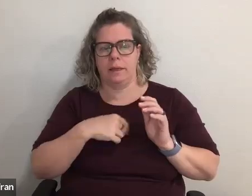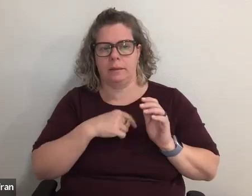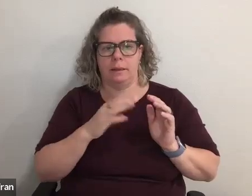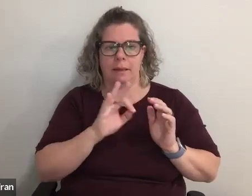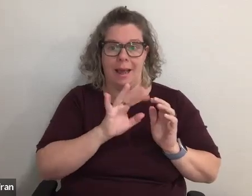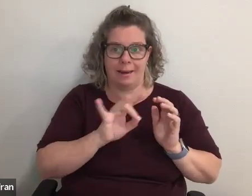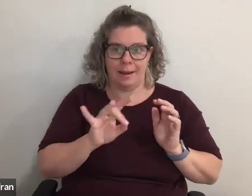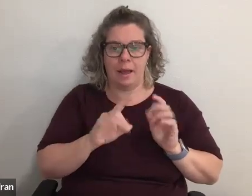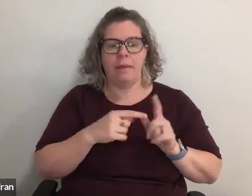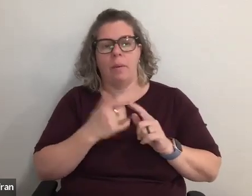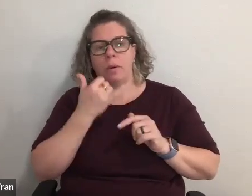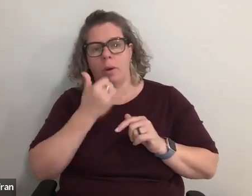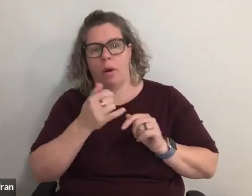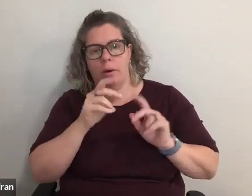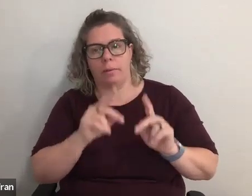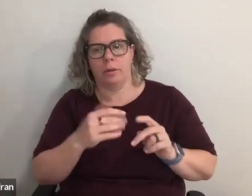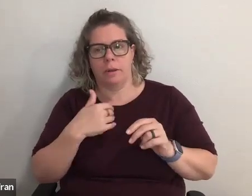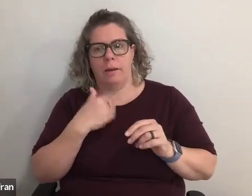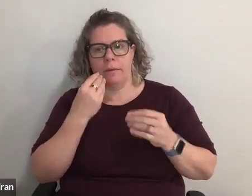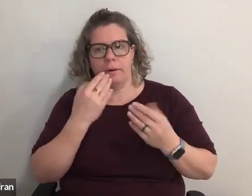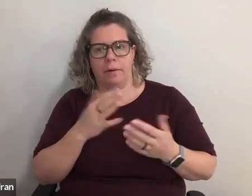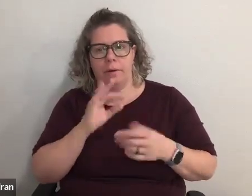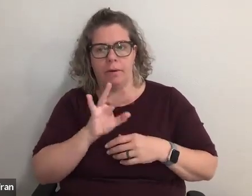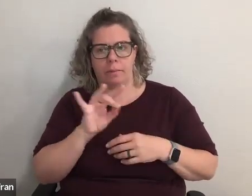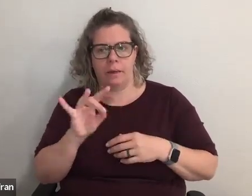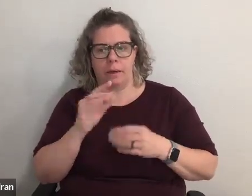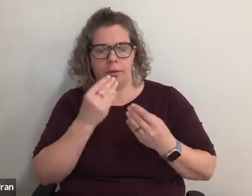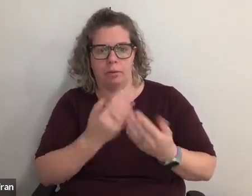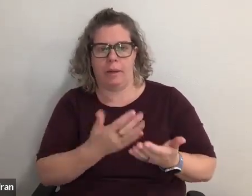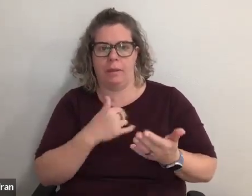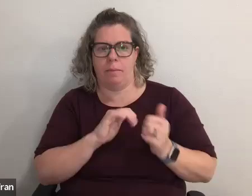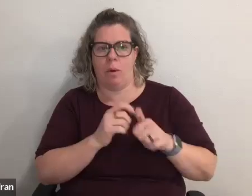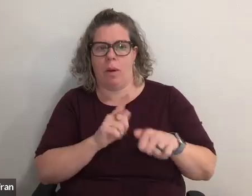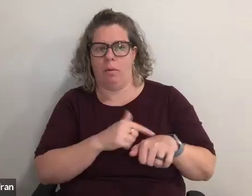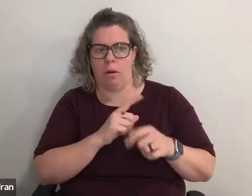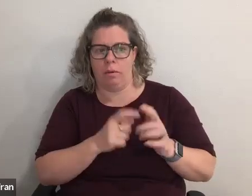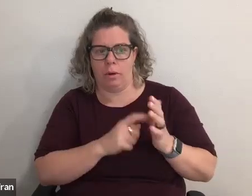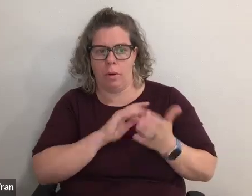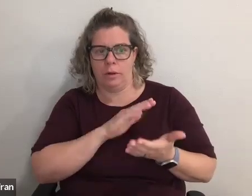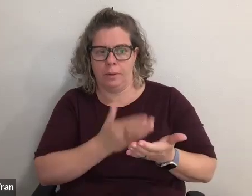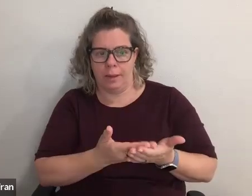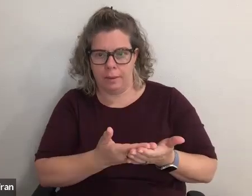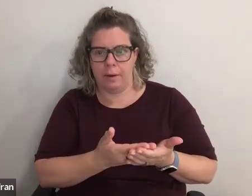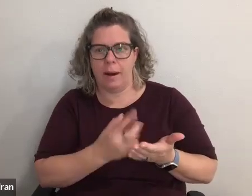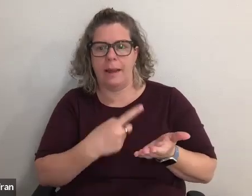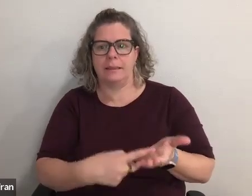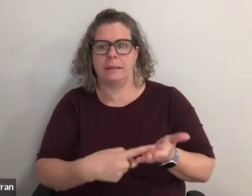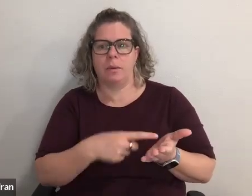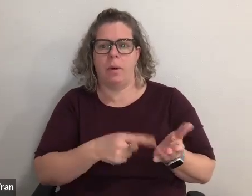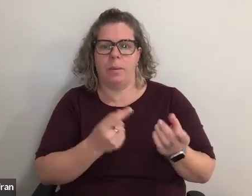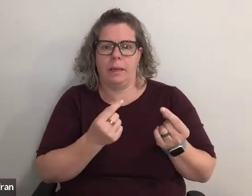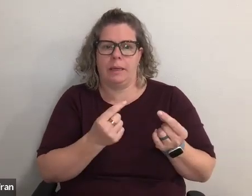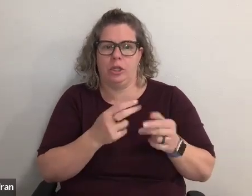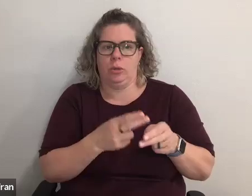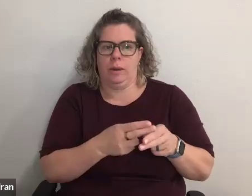going to call that person as long as we have their info from 988 to let them know how long it's going to take us and discuss what we can